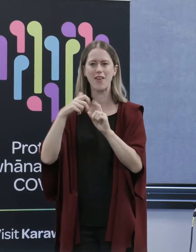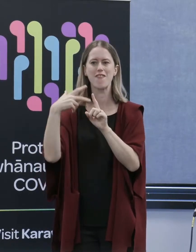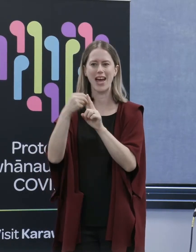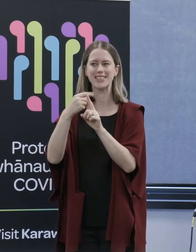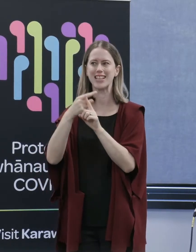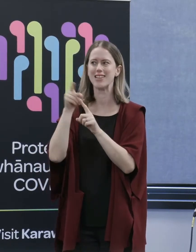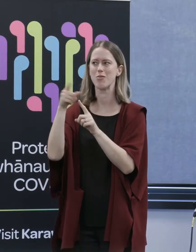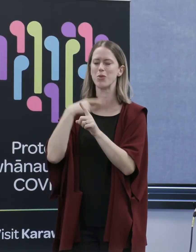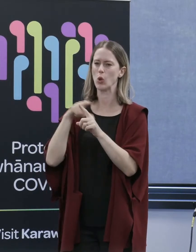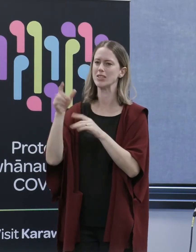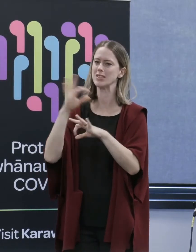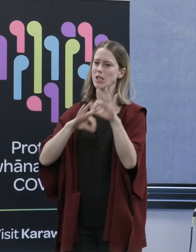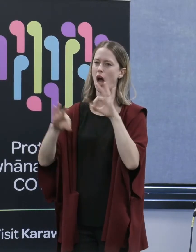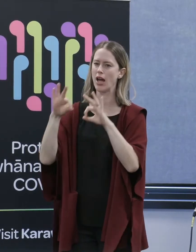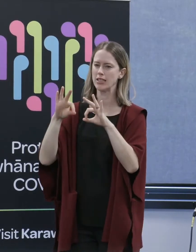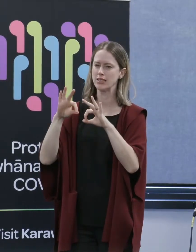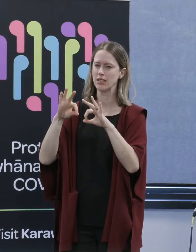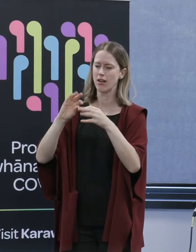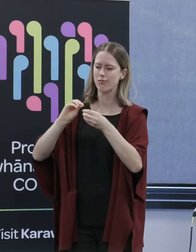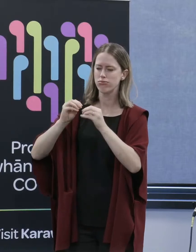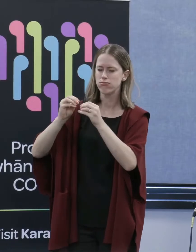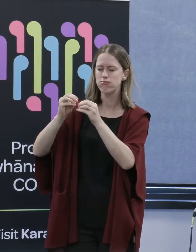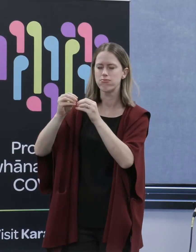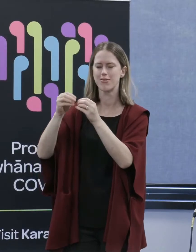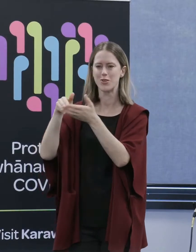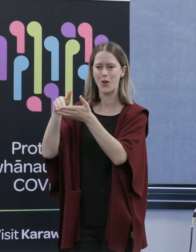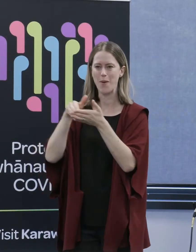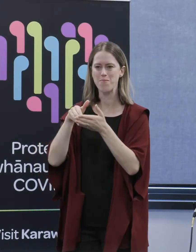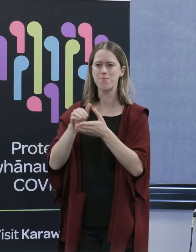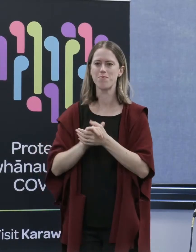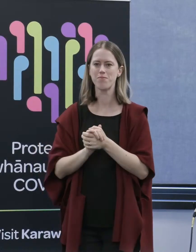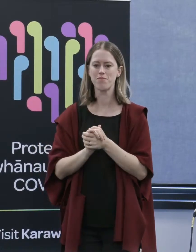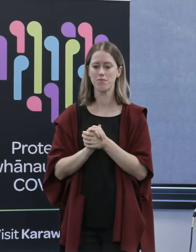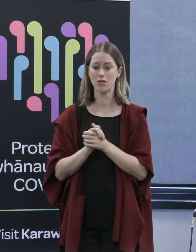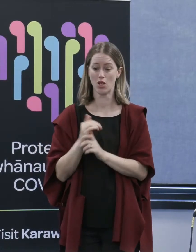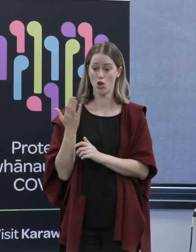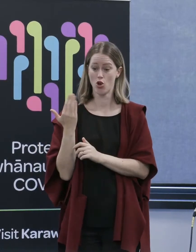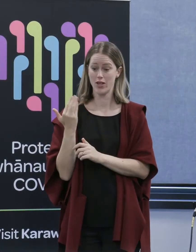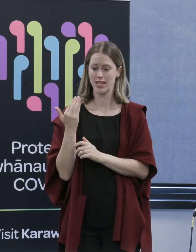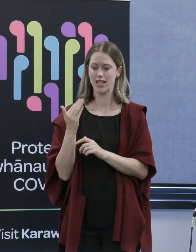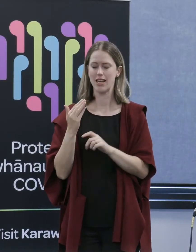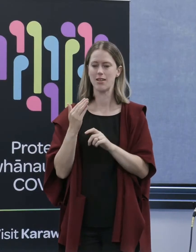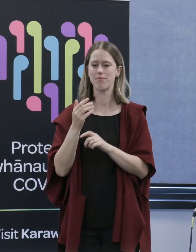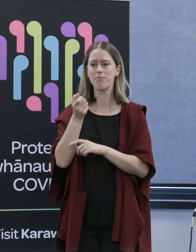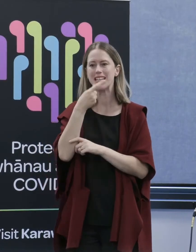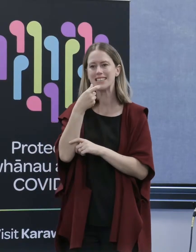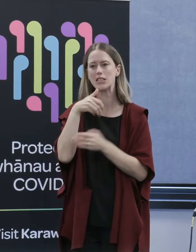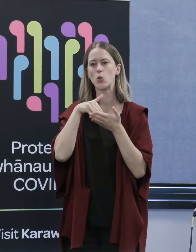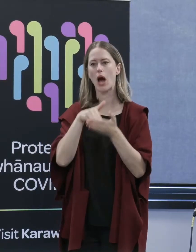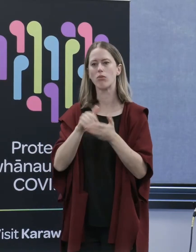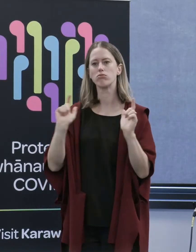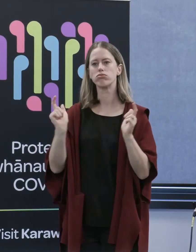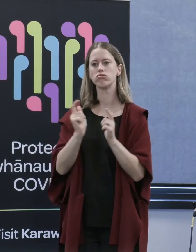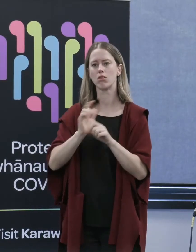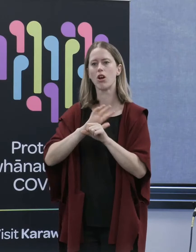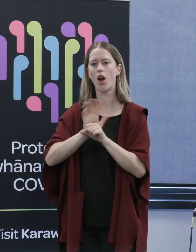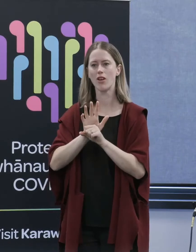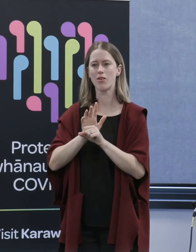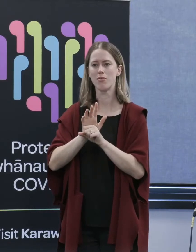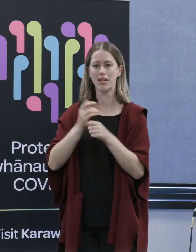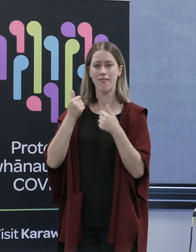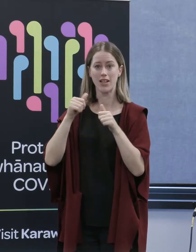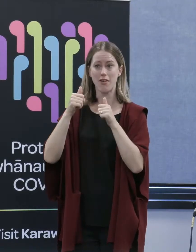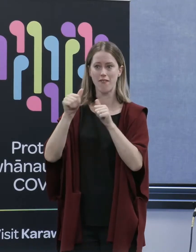effective vaccines to the world. More recently, therapeutics have become a focus, and as you're aware and